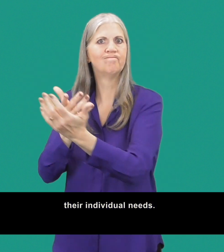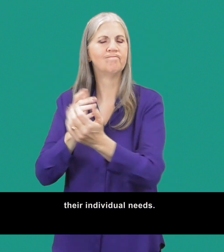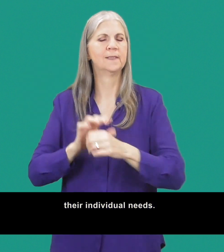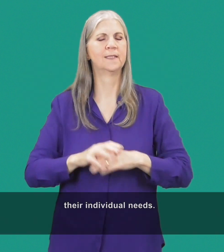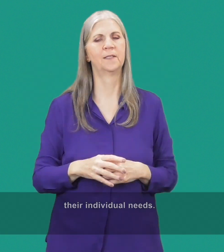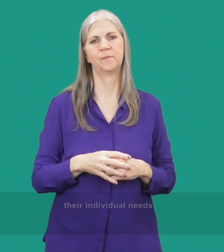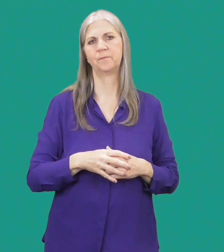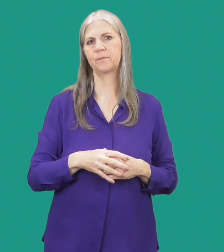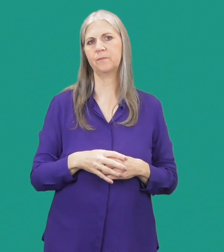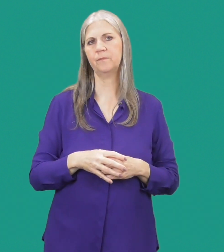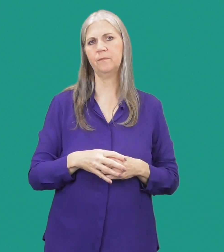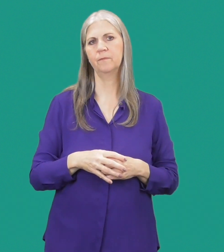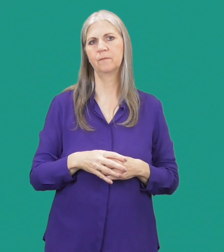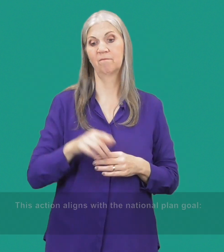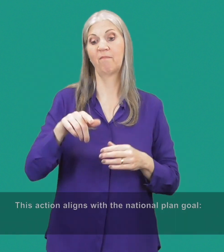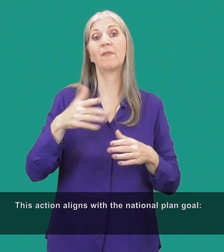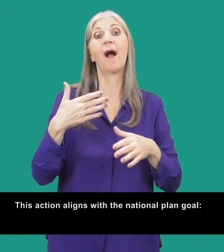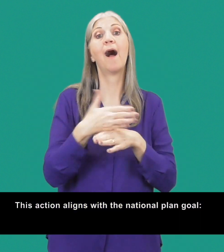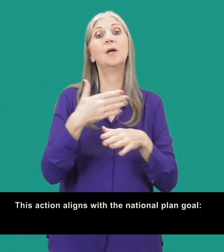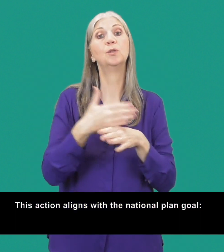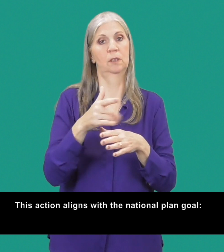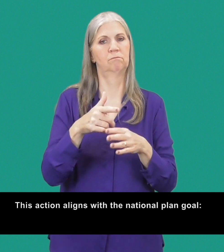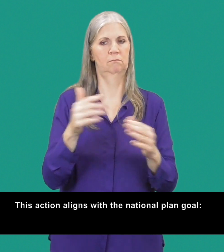This action aligns with the National Plan goal.